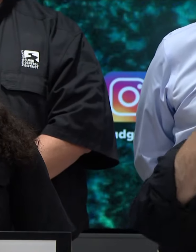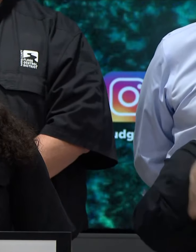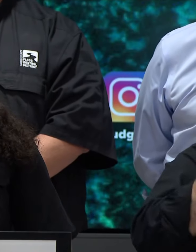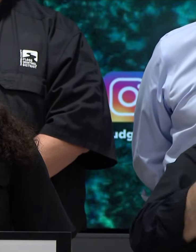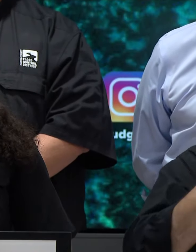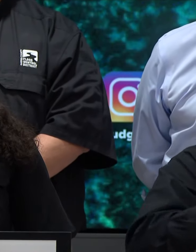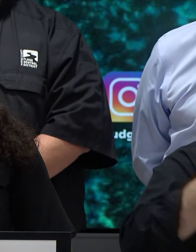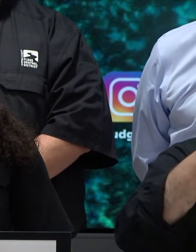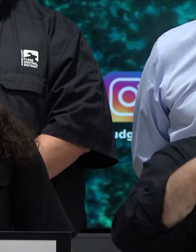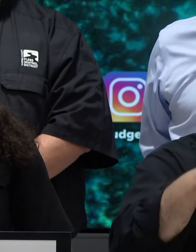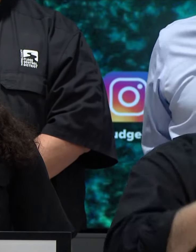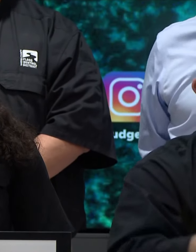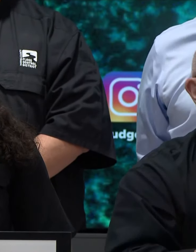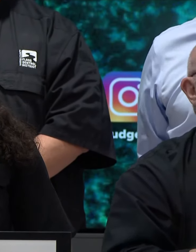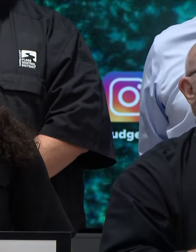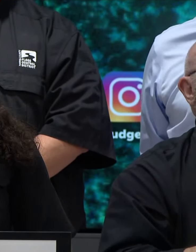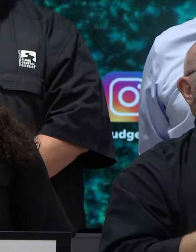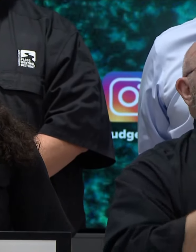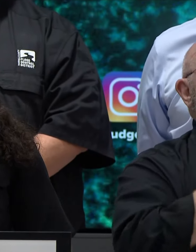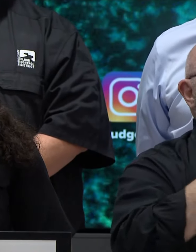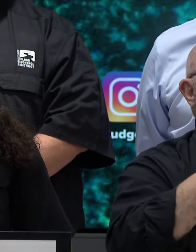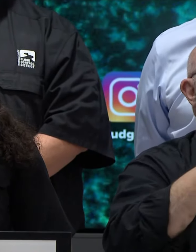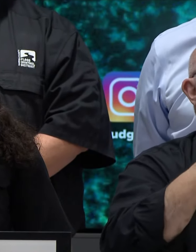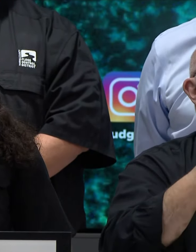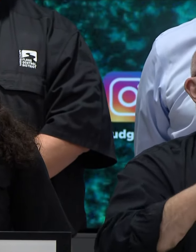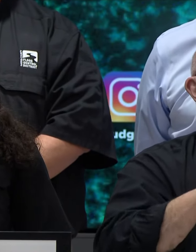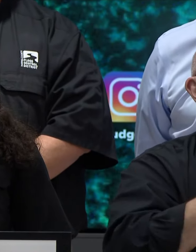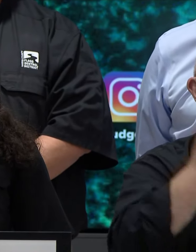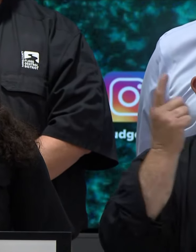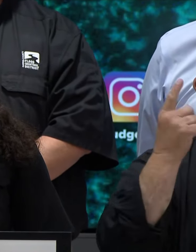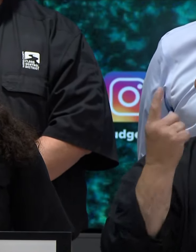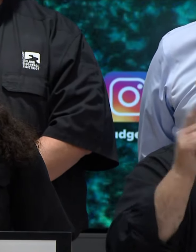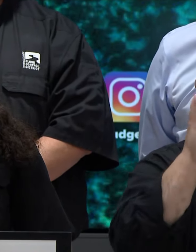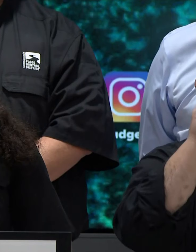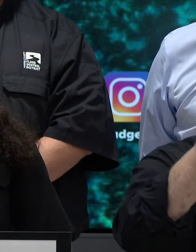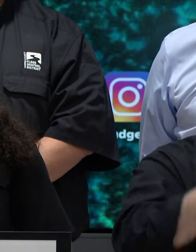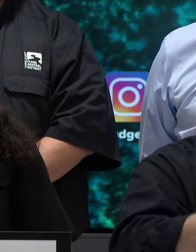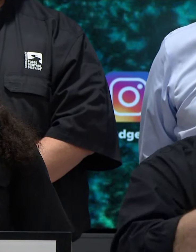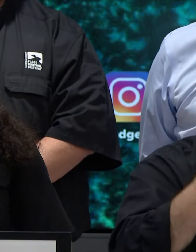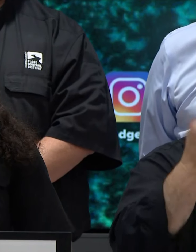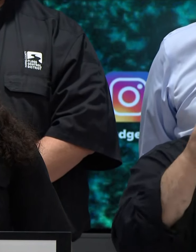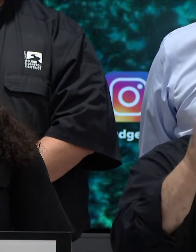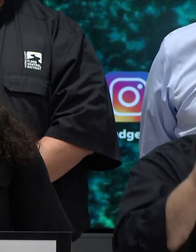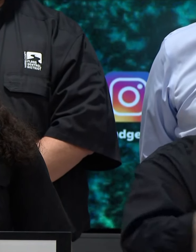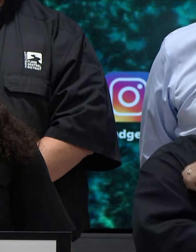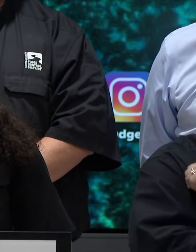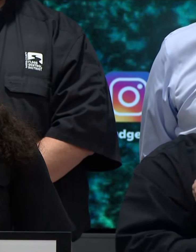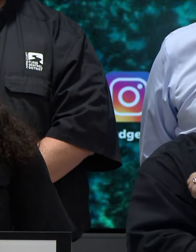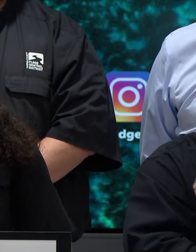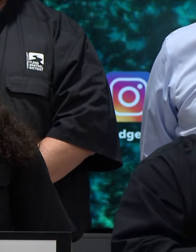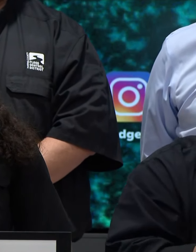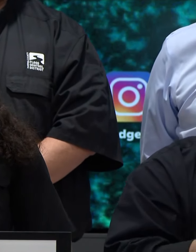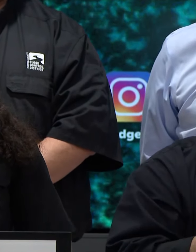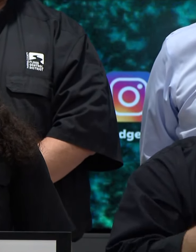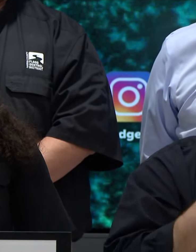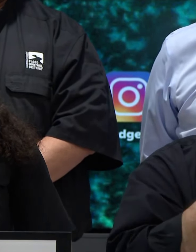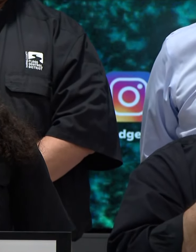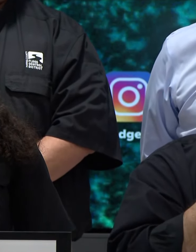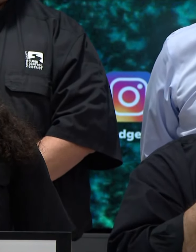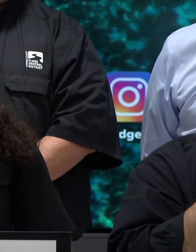And that really is how they've always treated Harris County. And I've had a